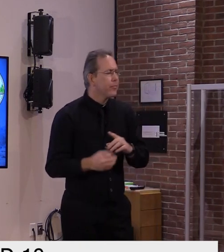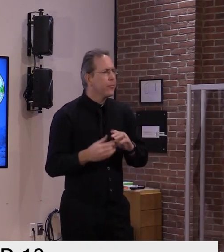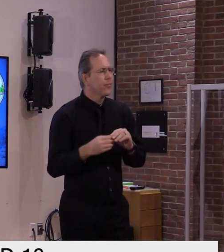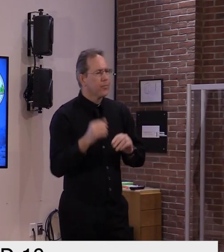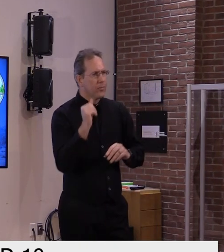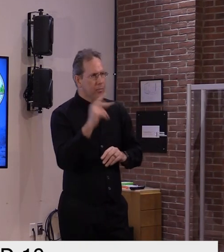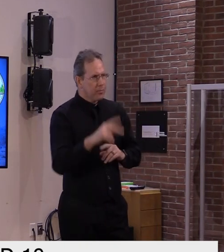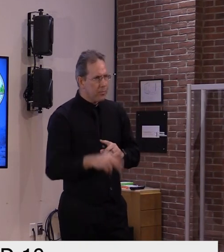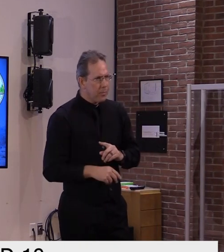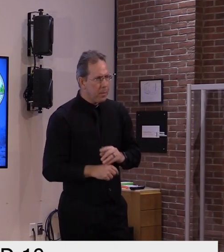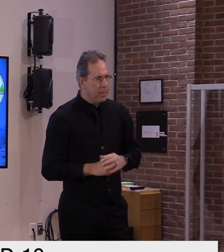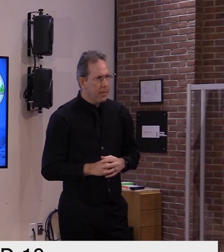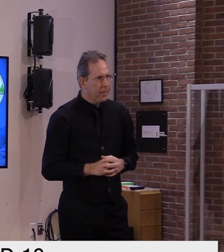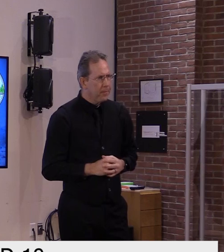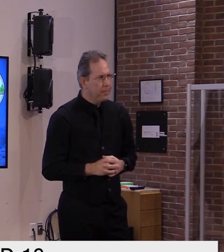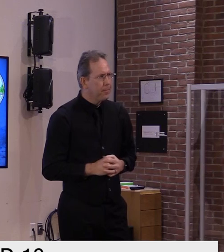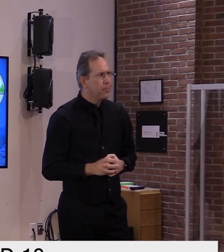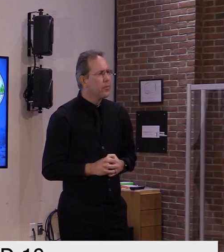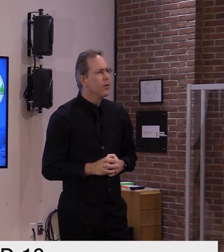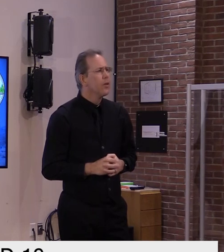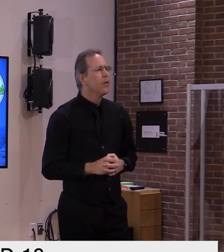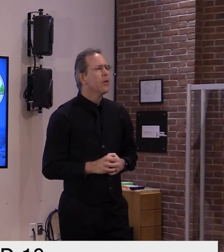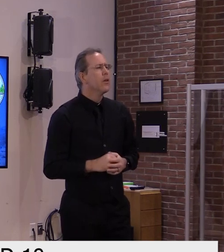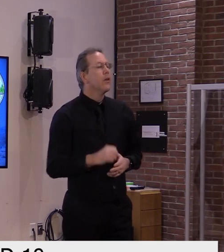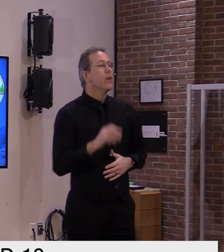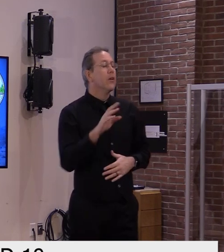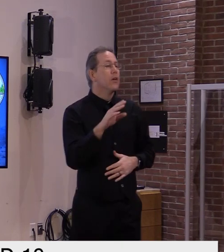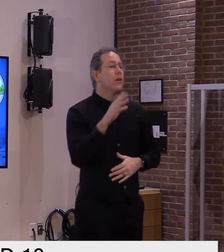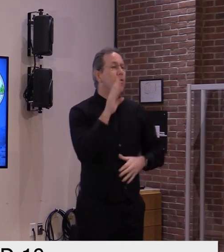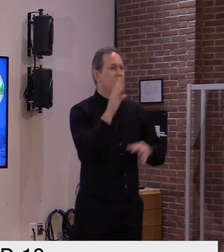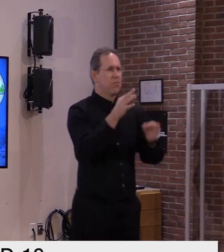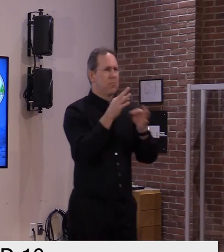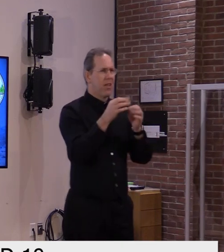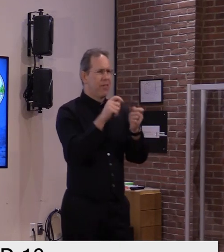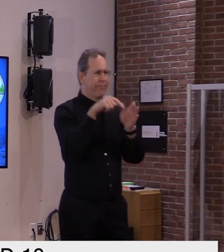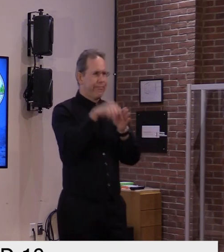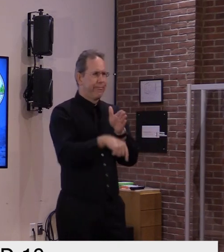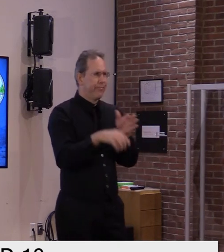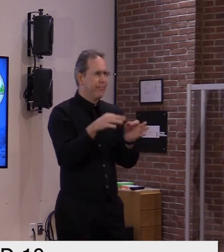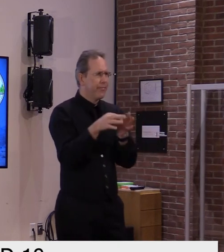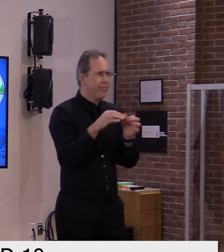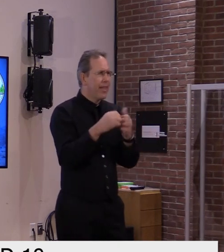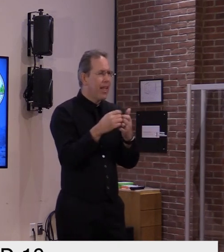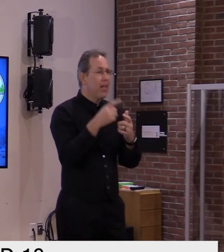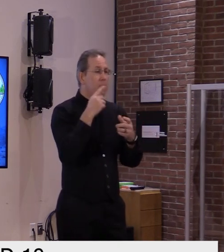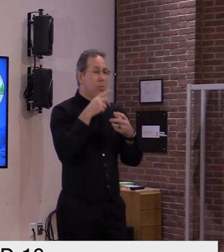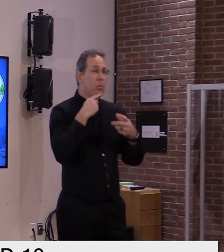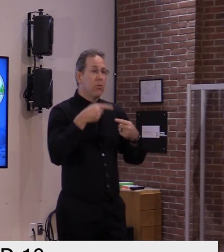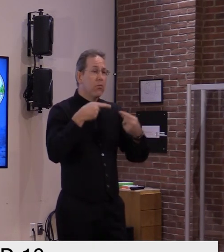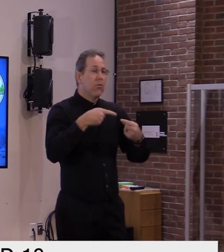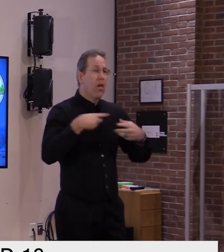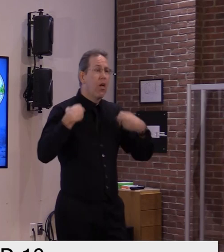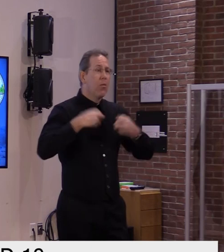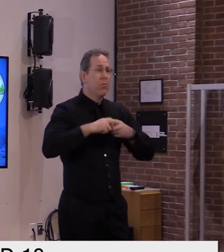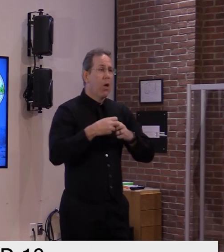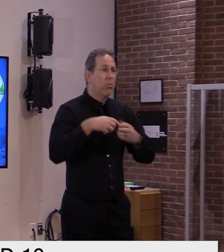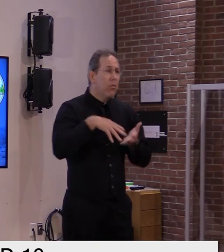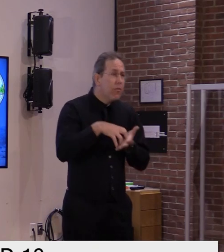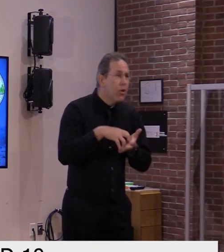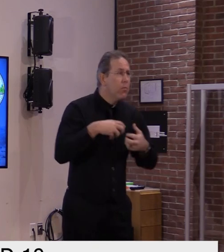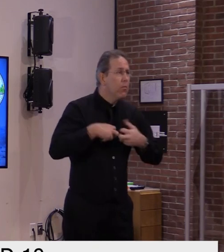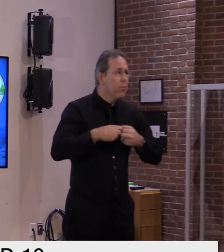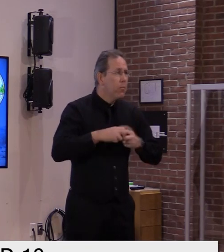grouping. There will be some with underlying conditions that will be in phase two, along with the 75 and over.